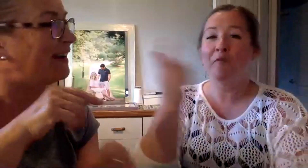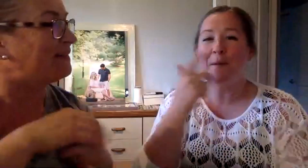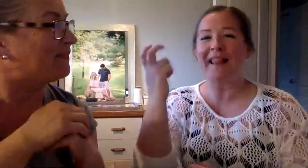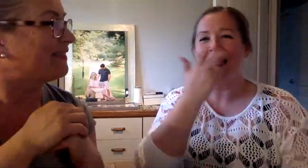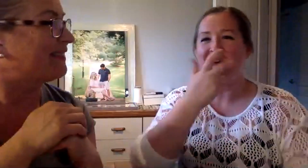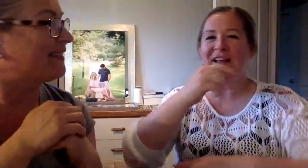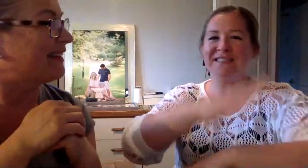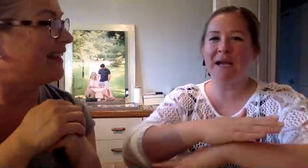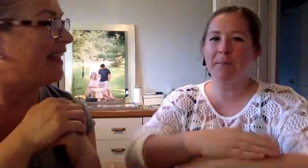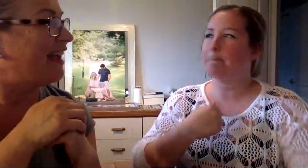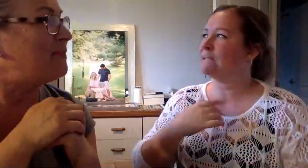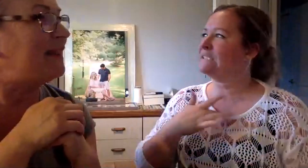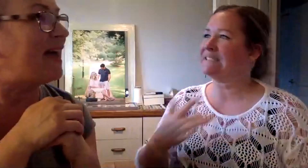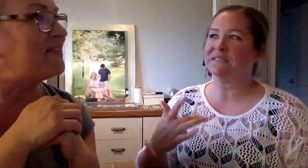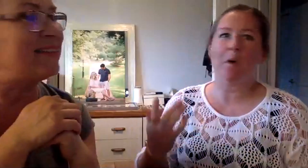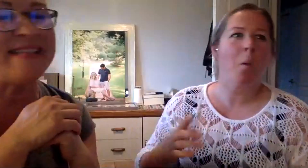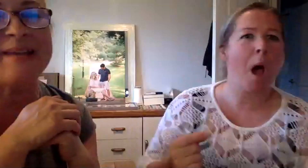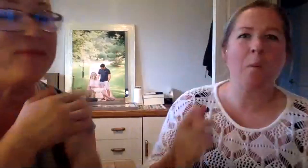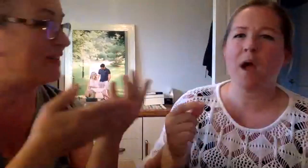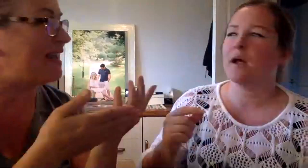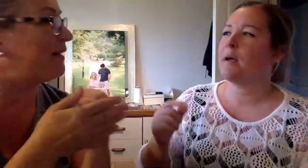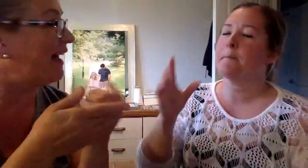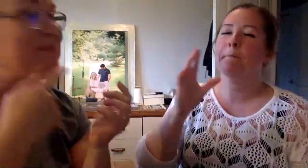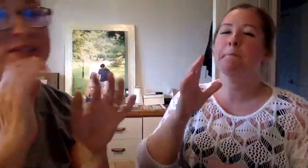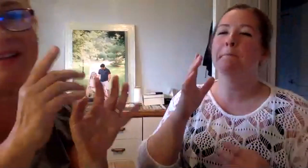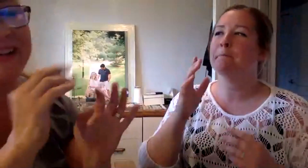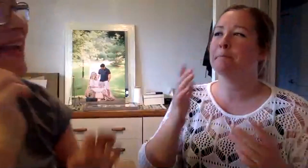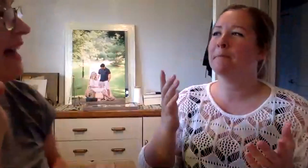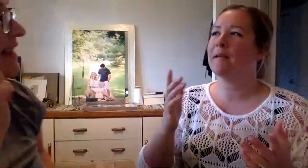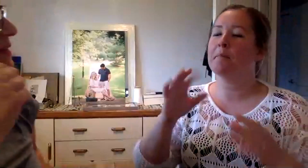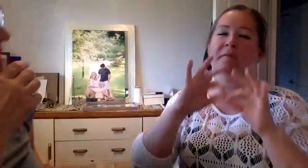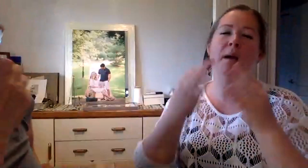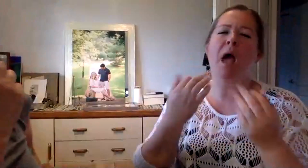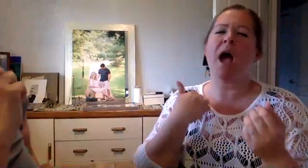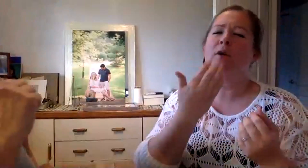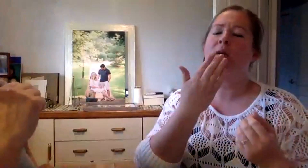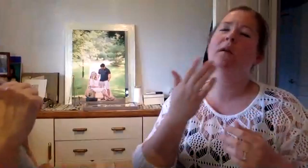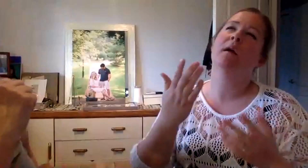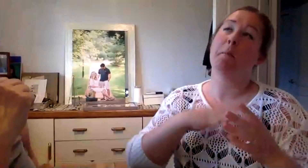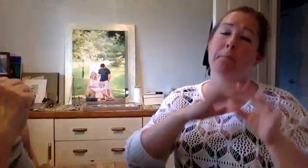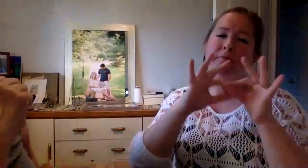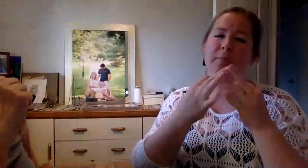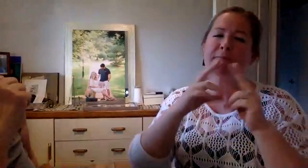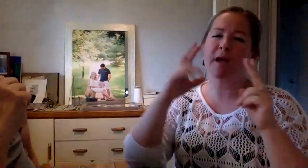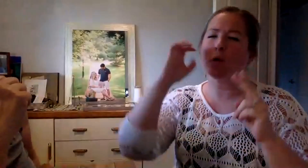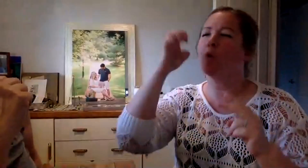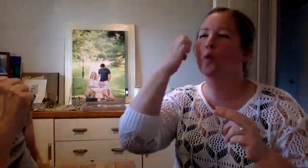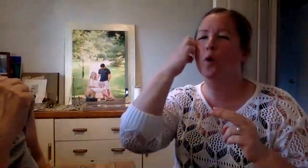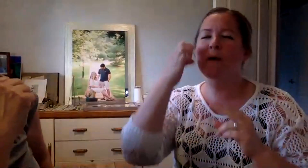you, right? Everybody laughs at the tape. For example, I'm just talking. Alex always says, when we have family